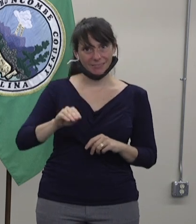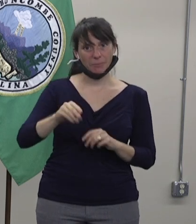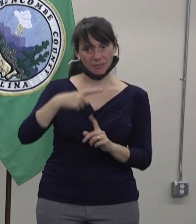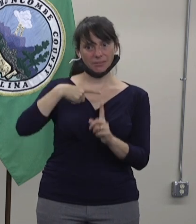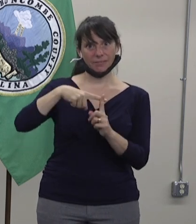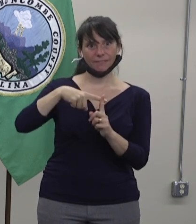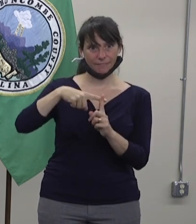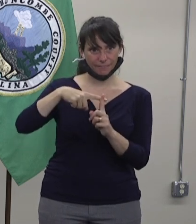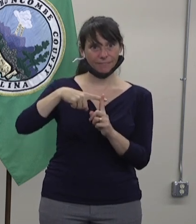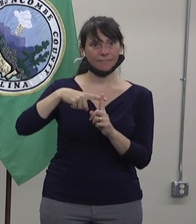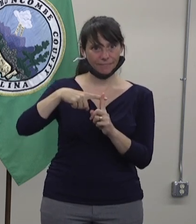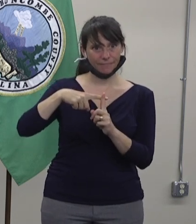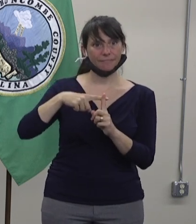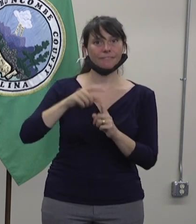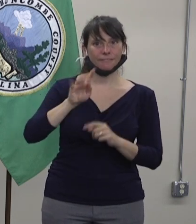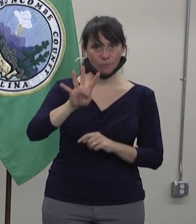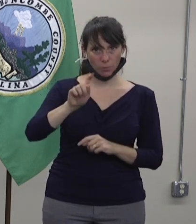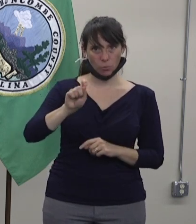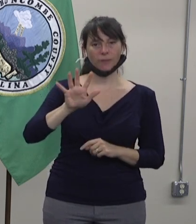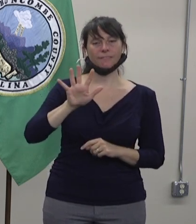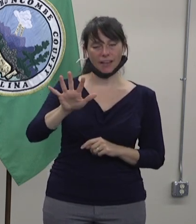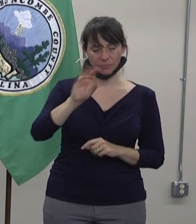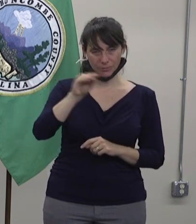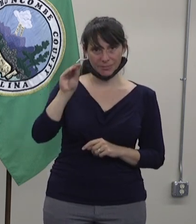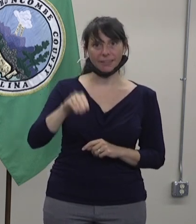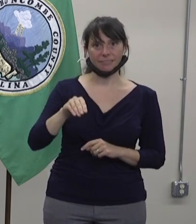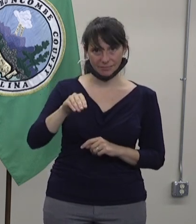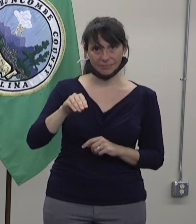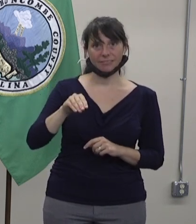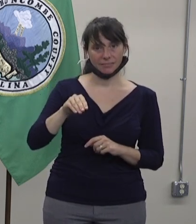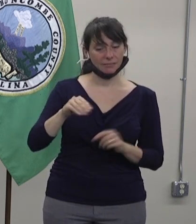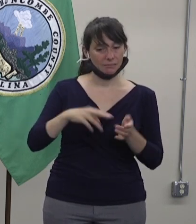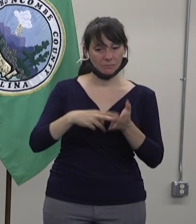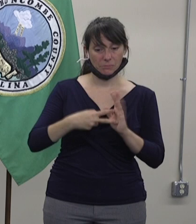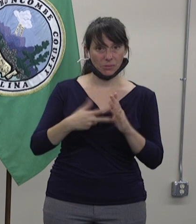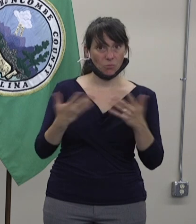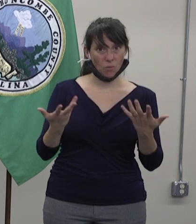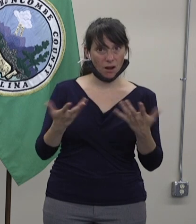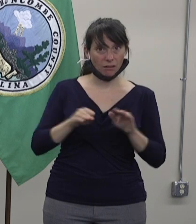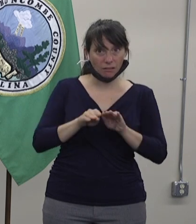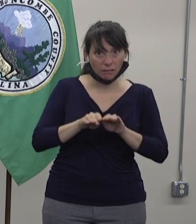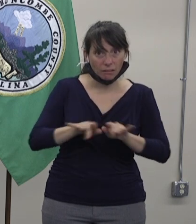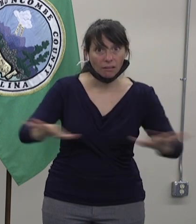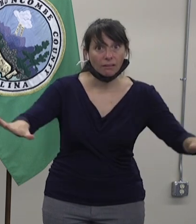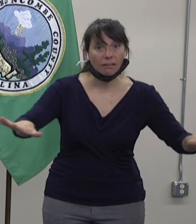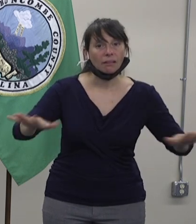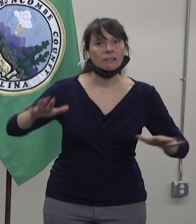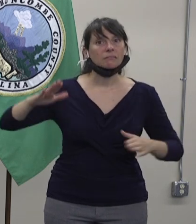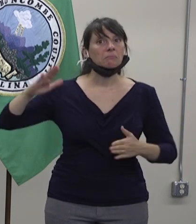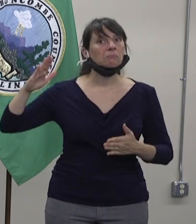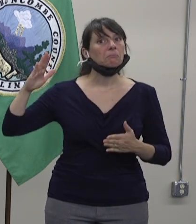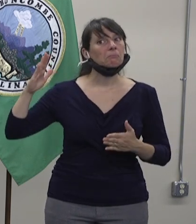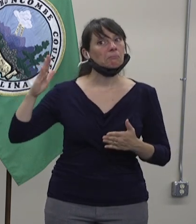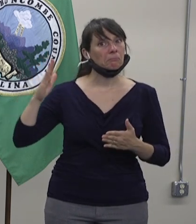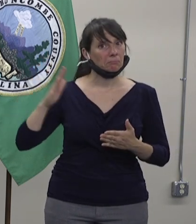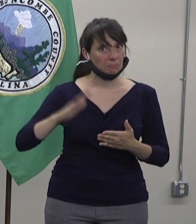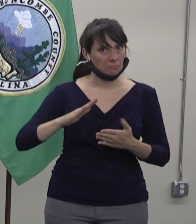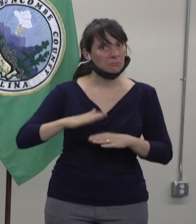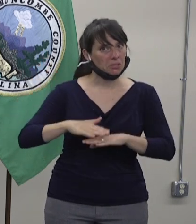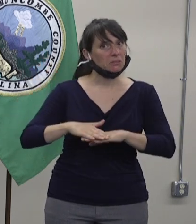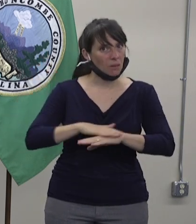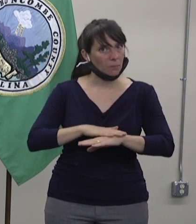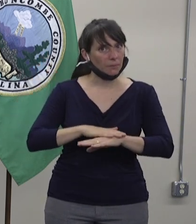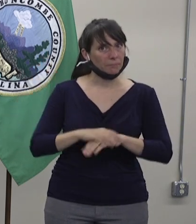COVID-19. This indicates that there has been a decrease in spread of COVID-19 in our community. While